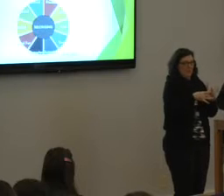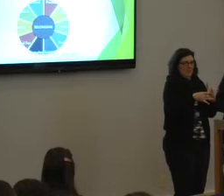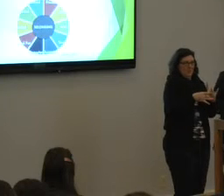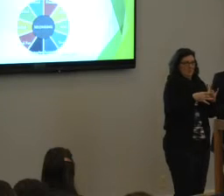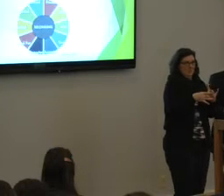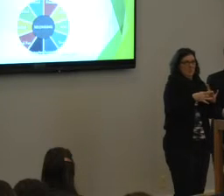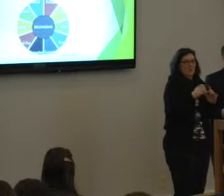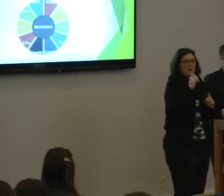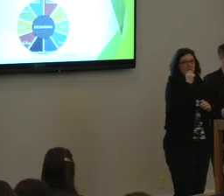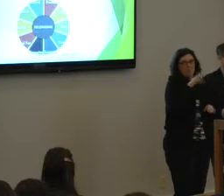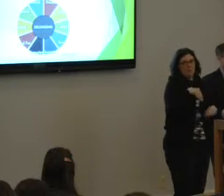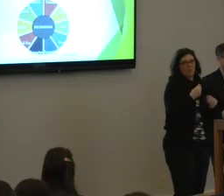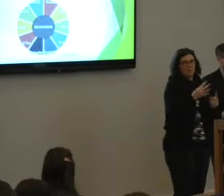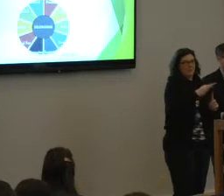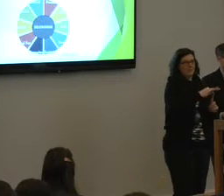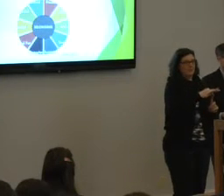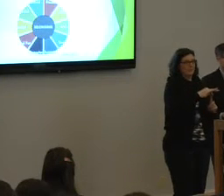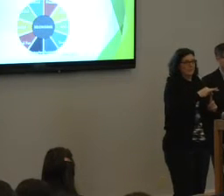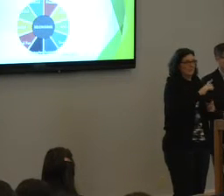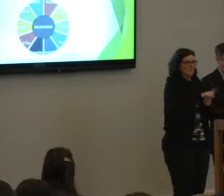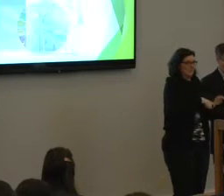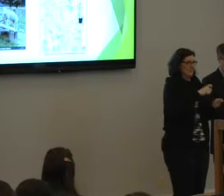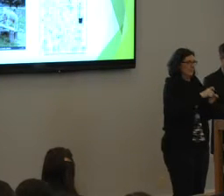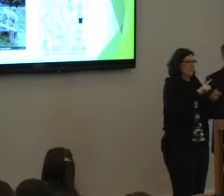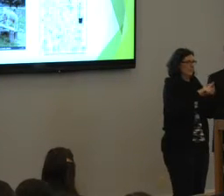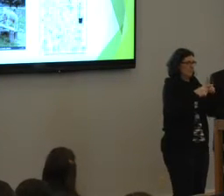especially friendships.